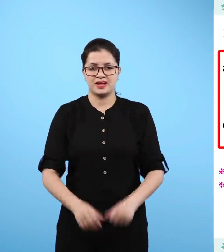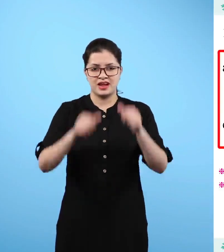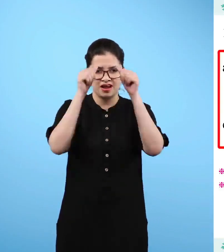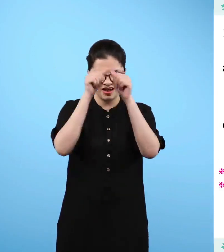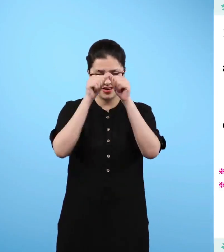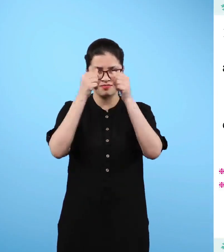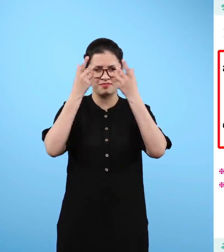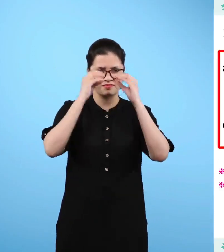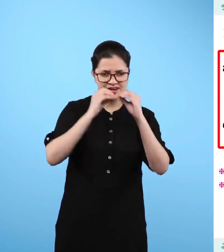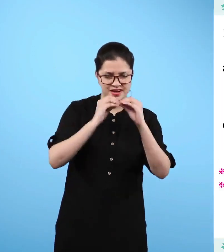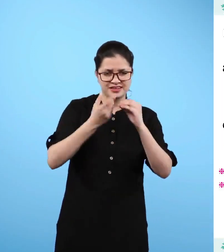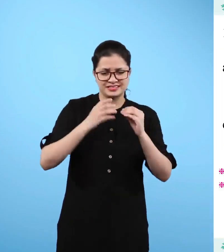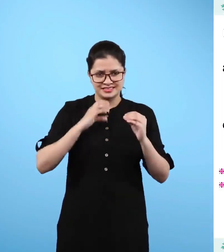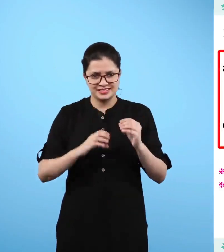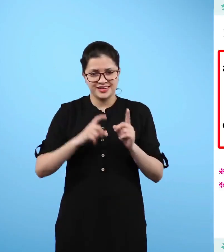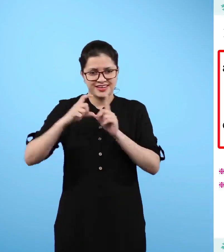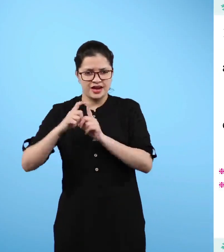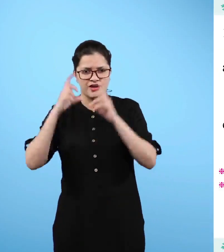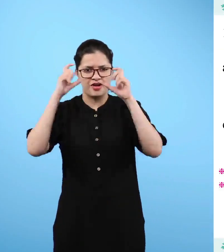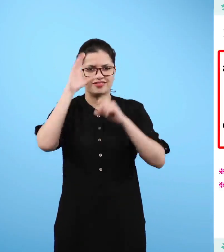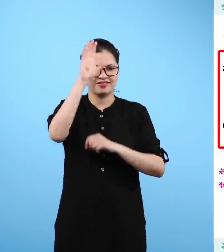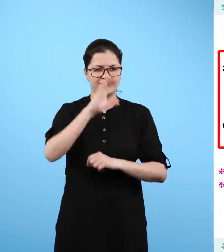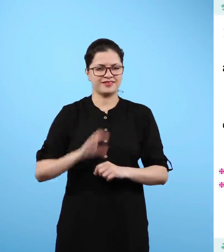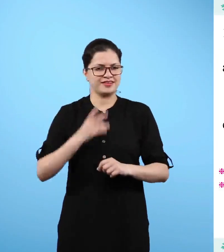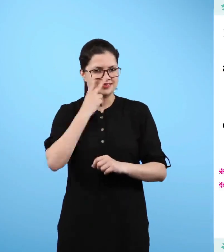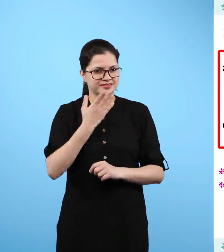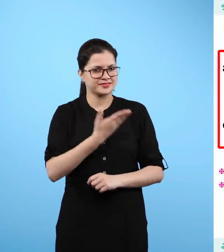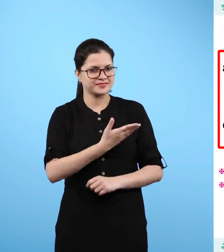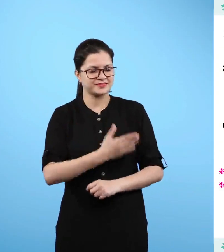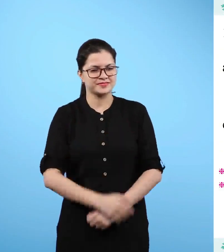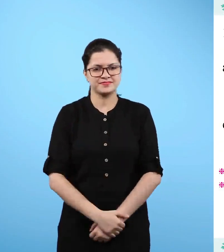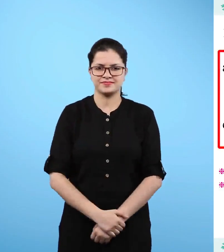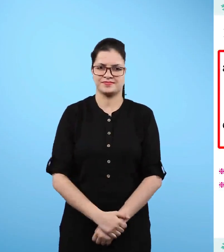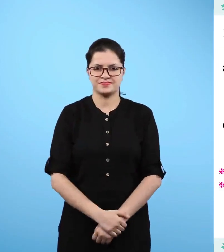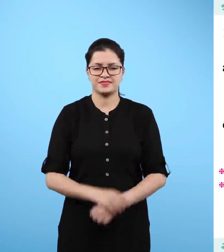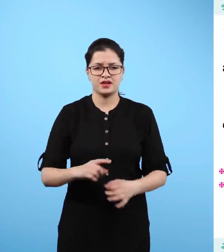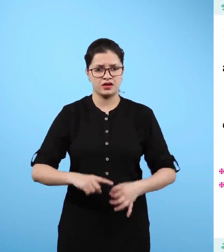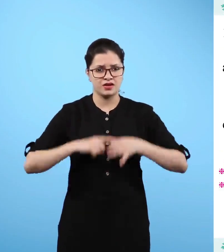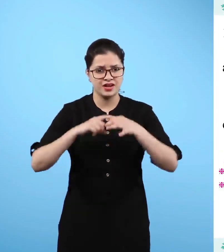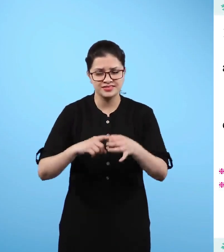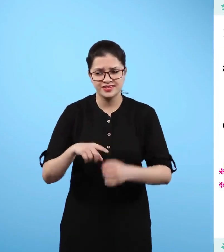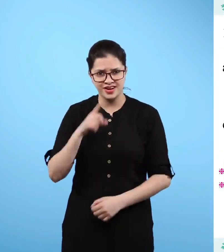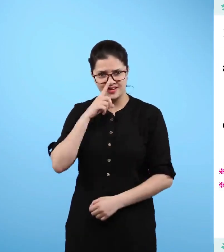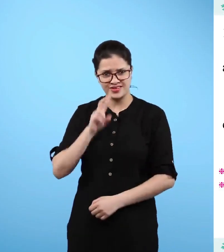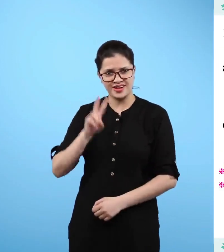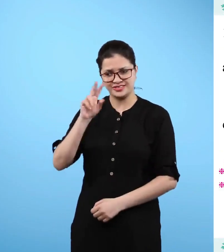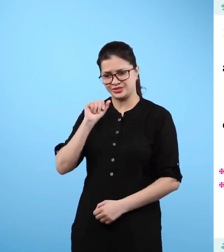A, B, C and D. You have to find out which one is Vibha's